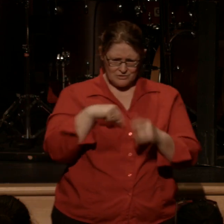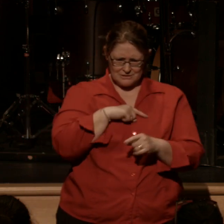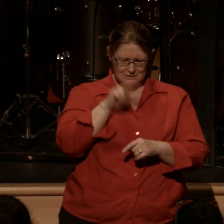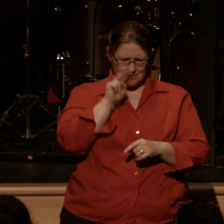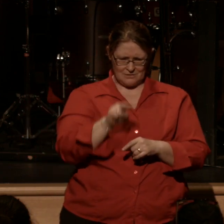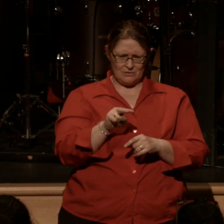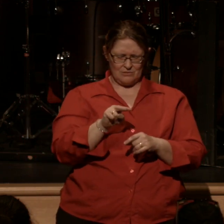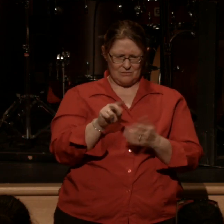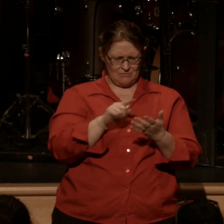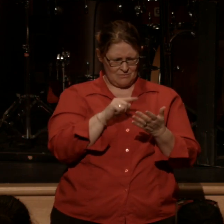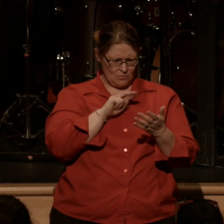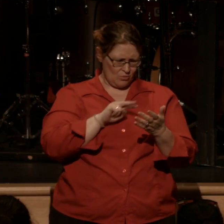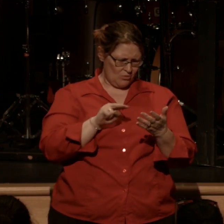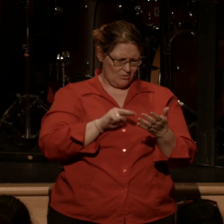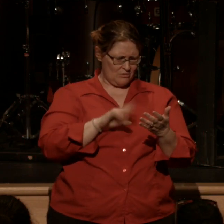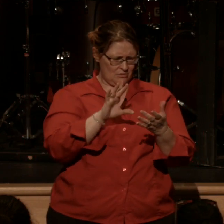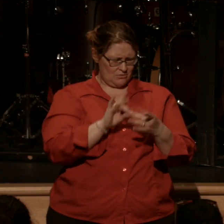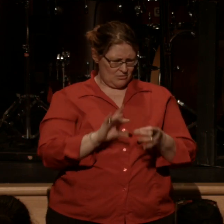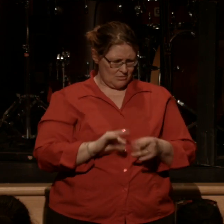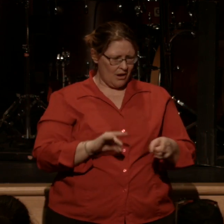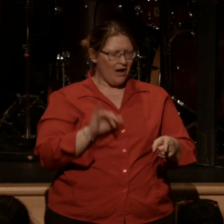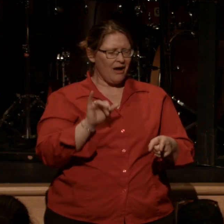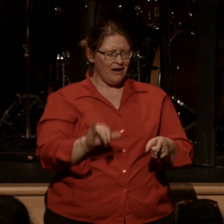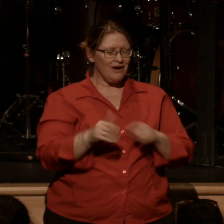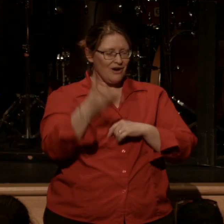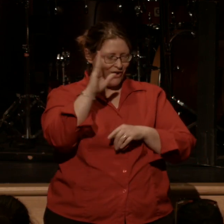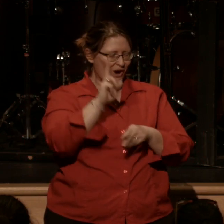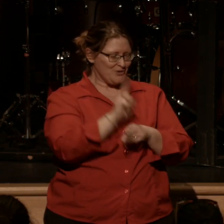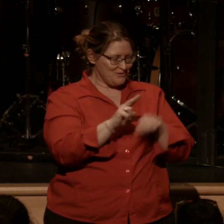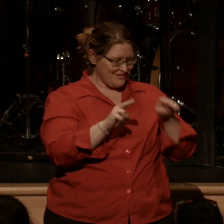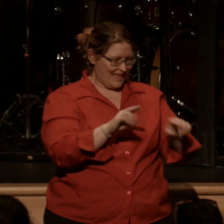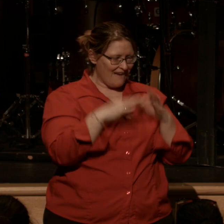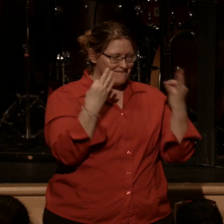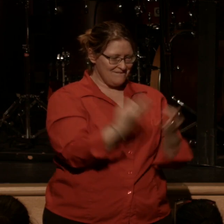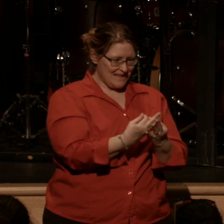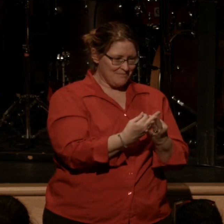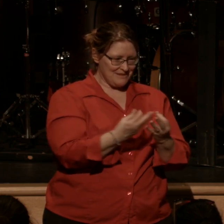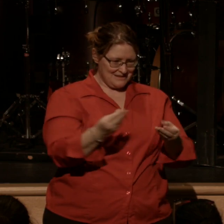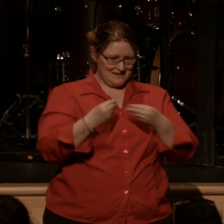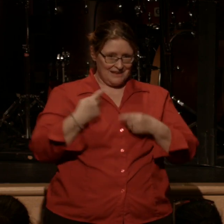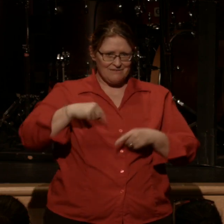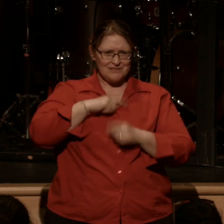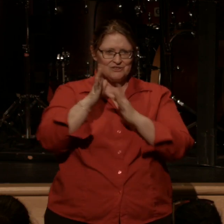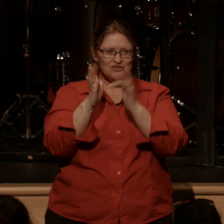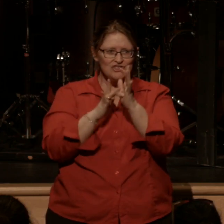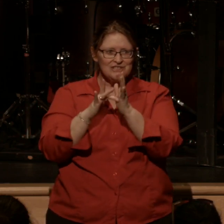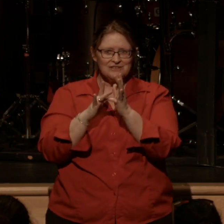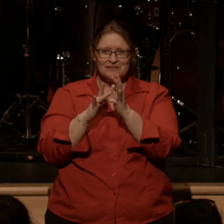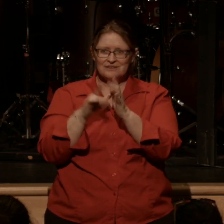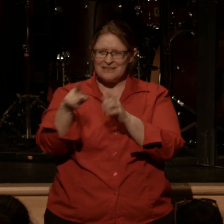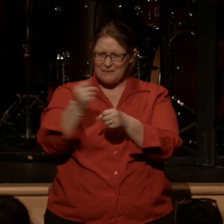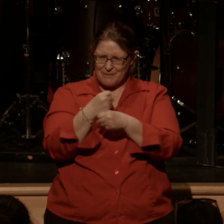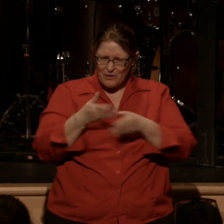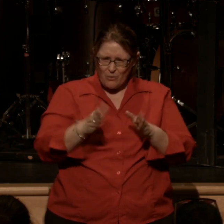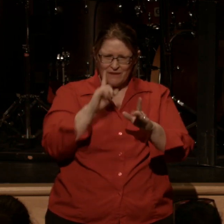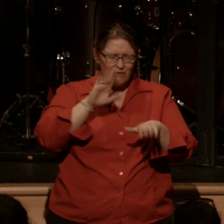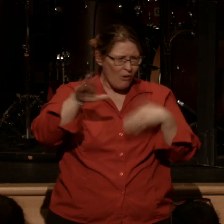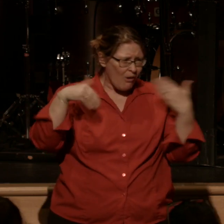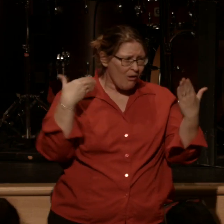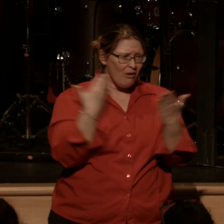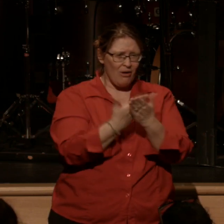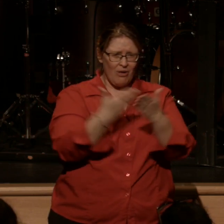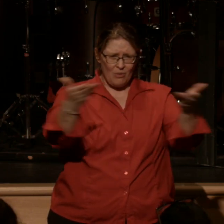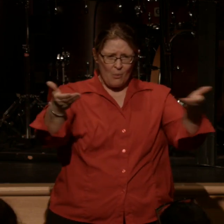we say, oh, God used that family to one day bring about Jesus. And Jesus made a way for everyone now to